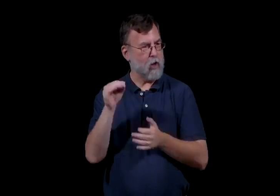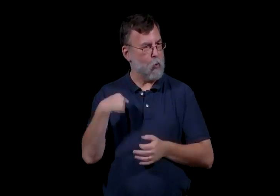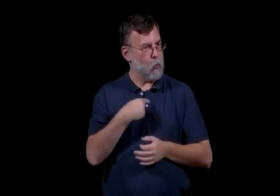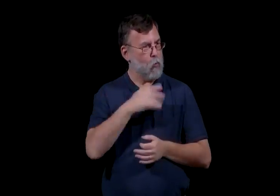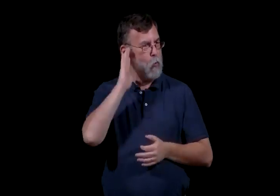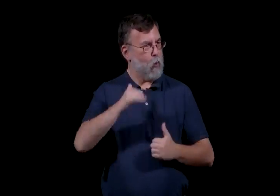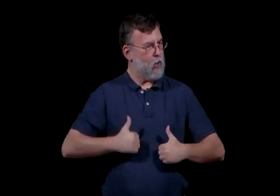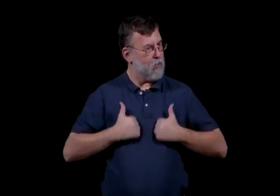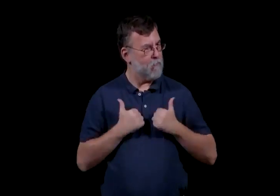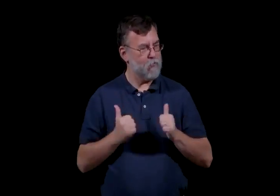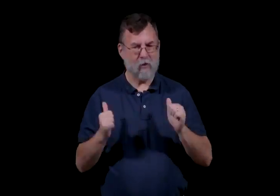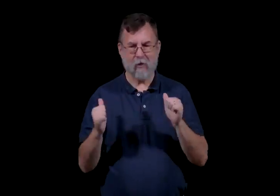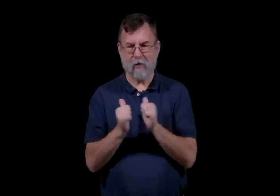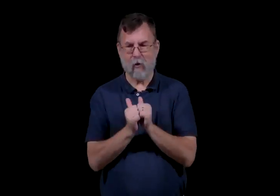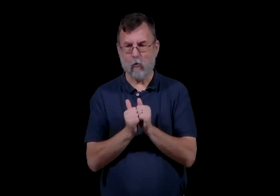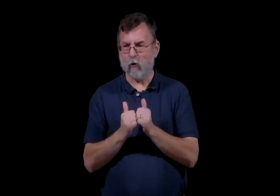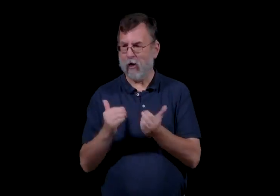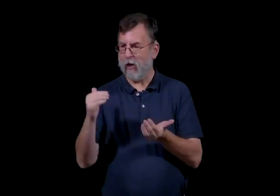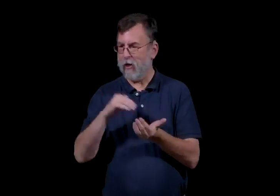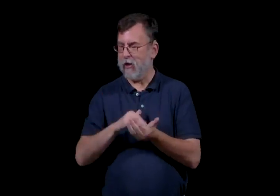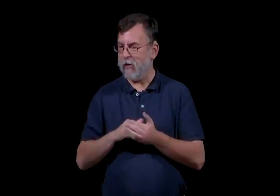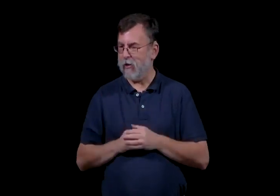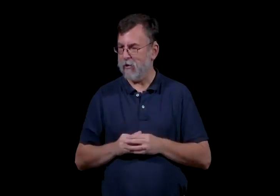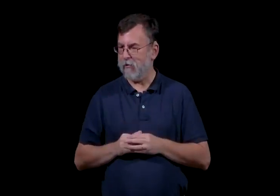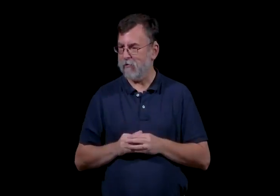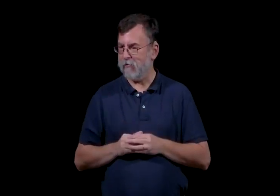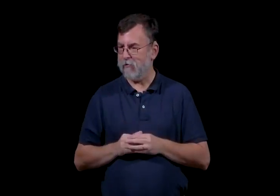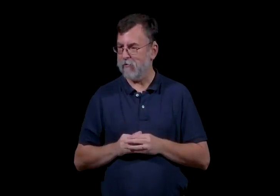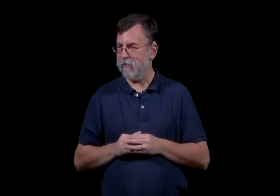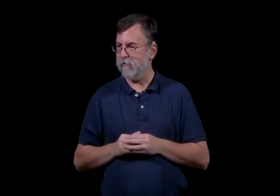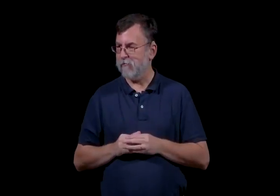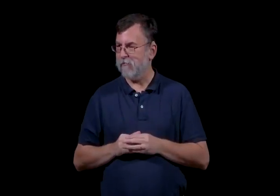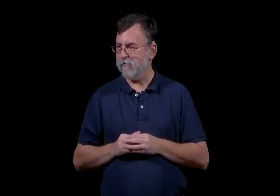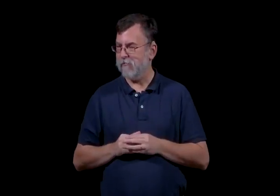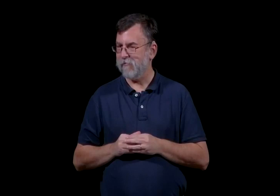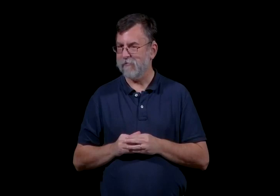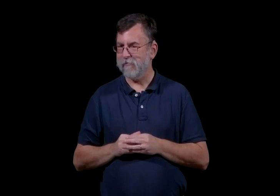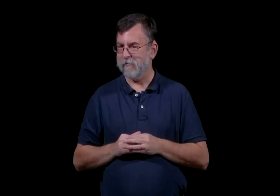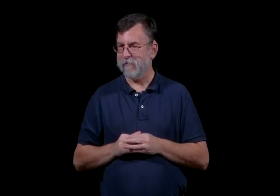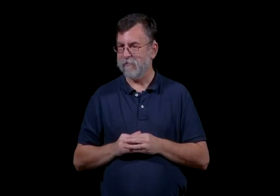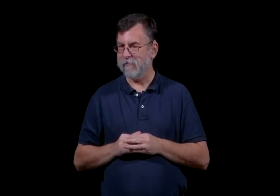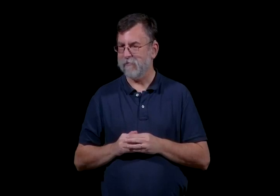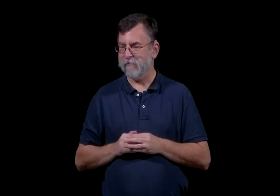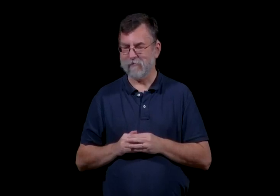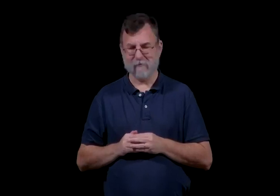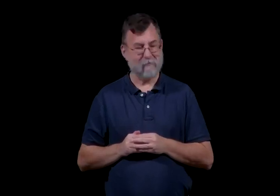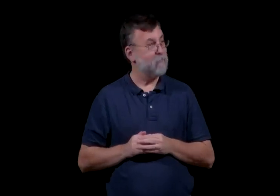protector. He's your provider. And we will live with him forever someday in heaven.